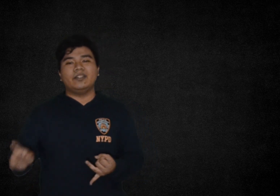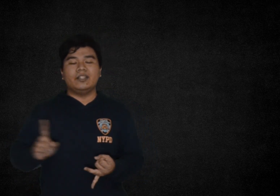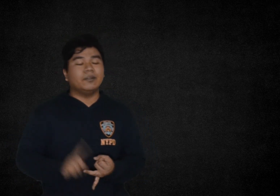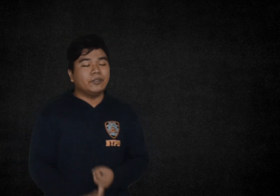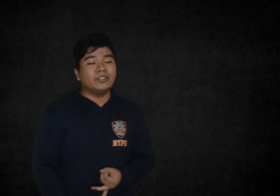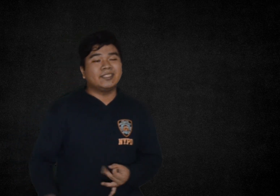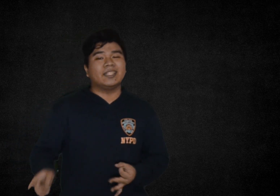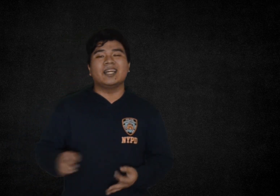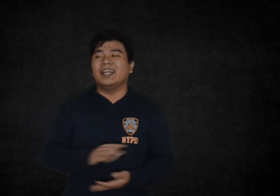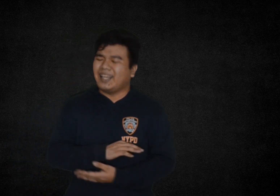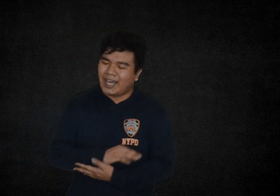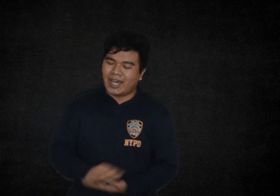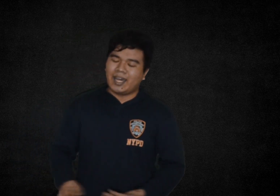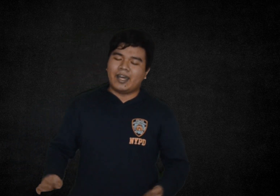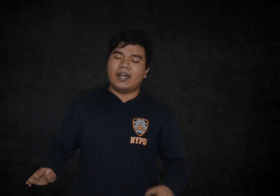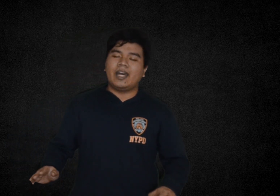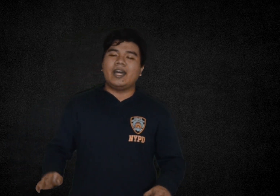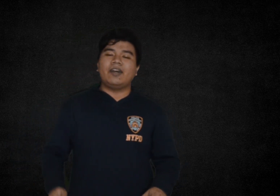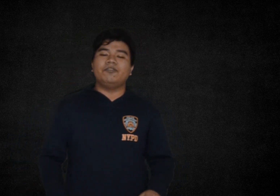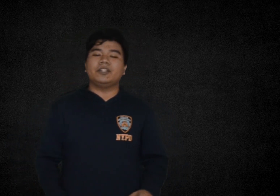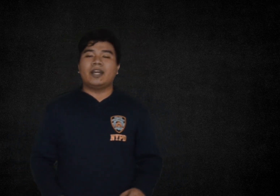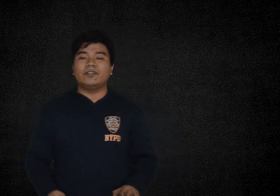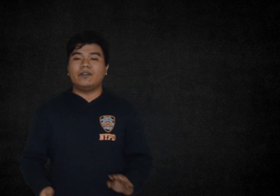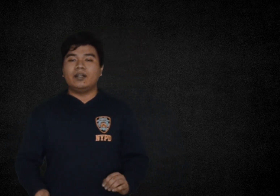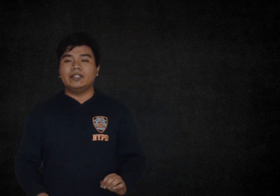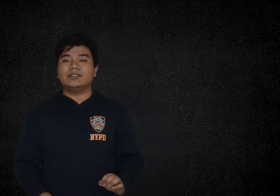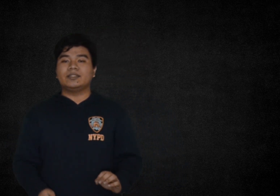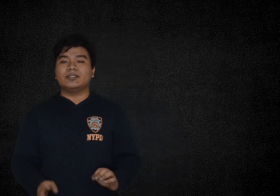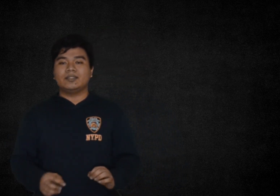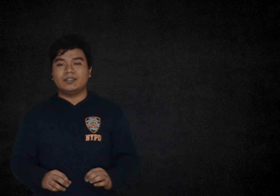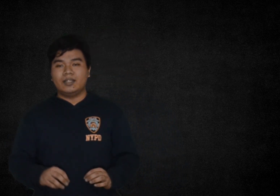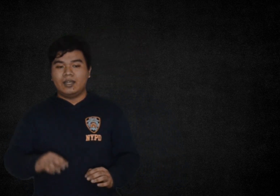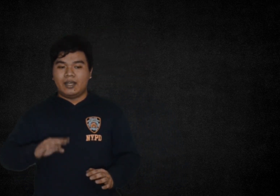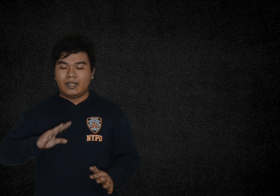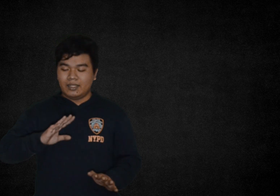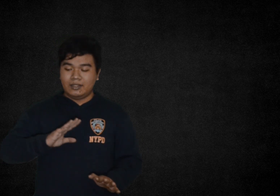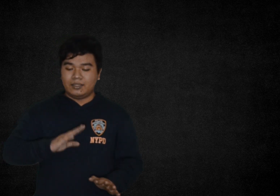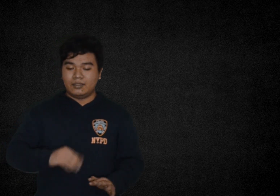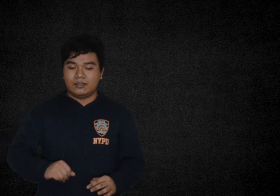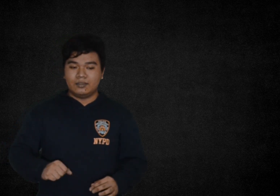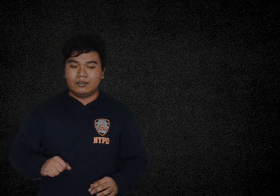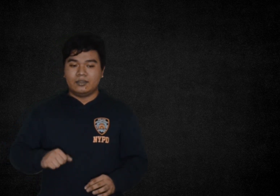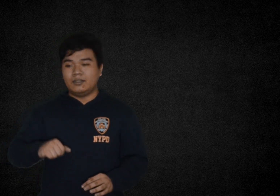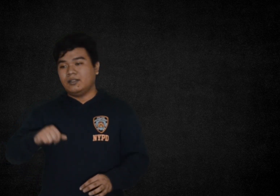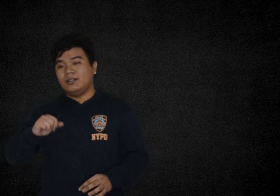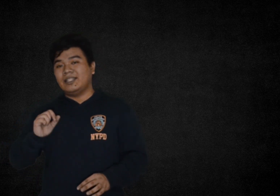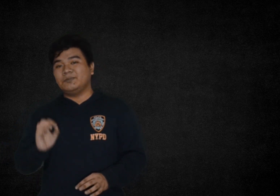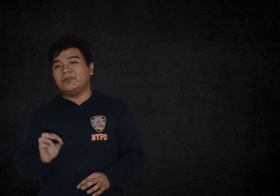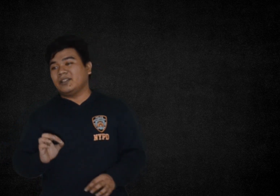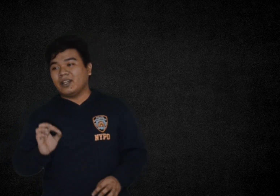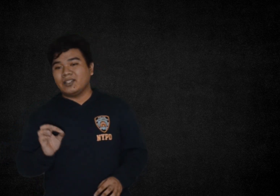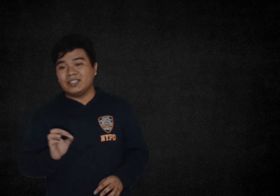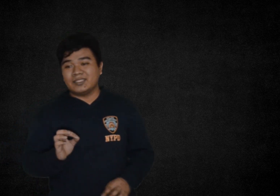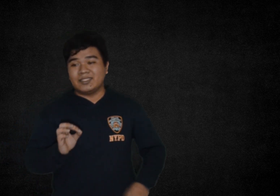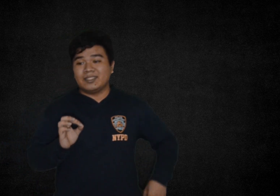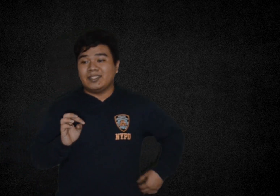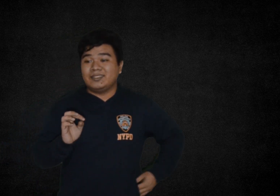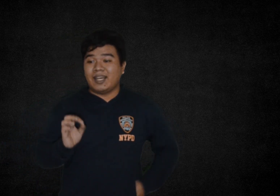photography, music, every kind of arts. And last but not the least, in